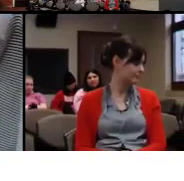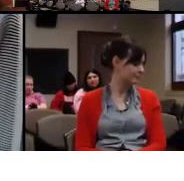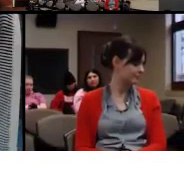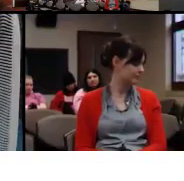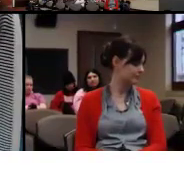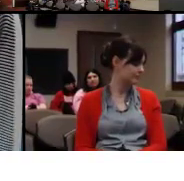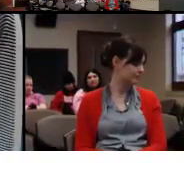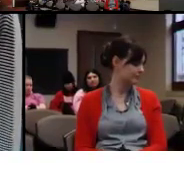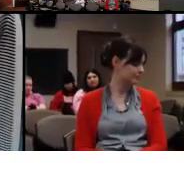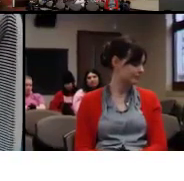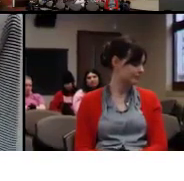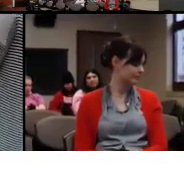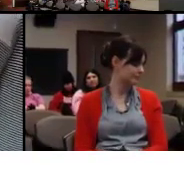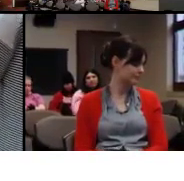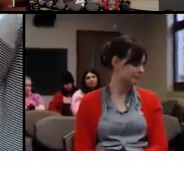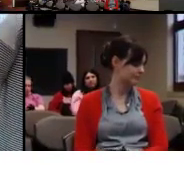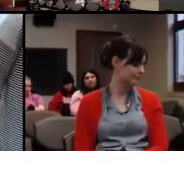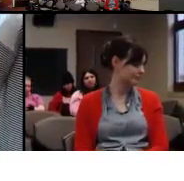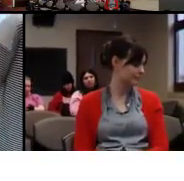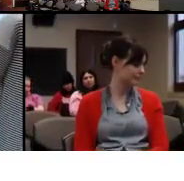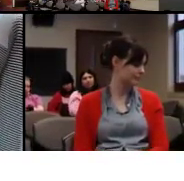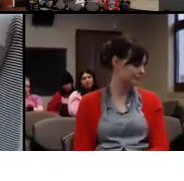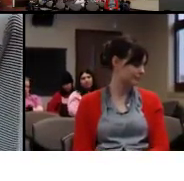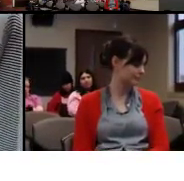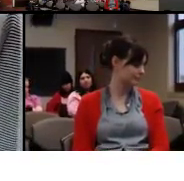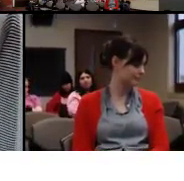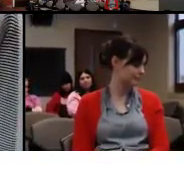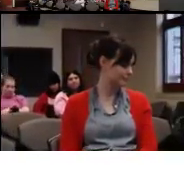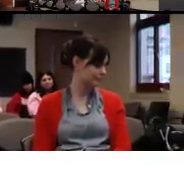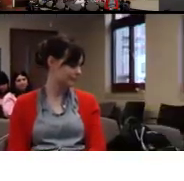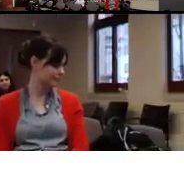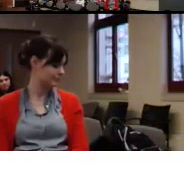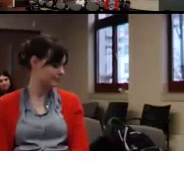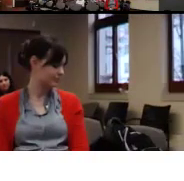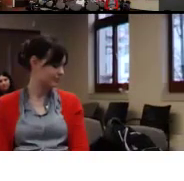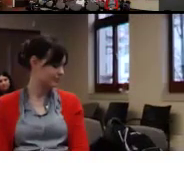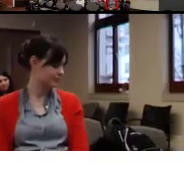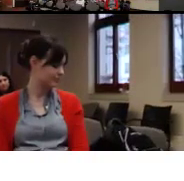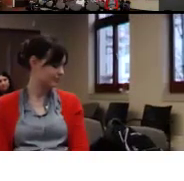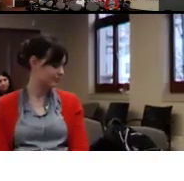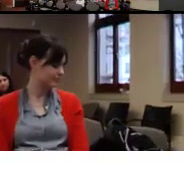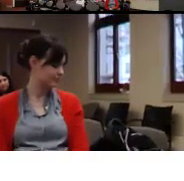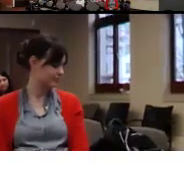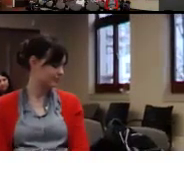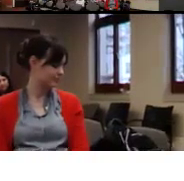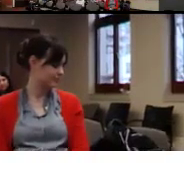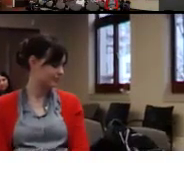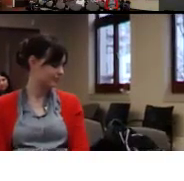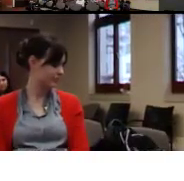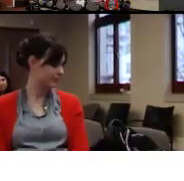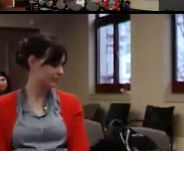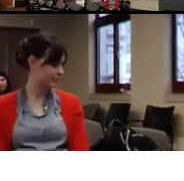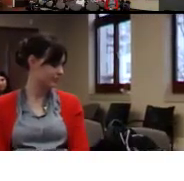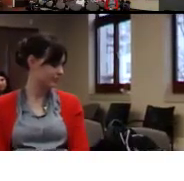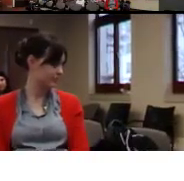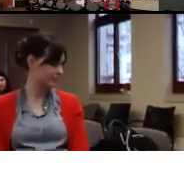for pronouns, so they had to retrieve their antecedents. Mm-hmm. So it will be